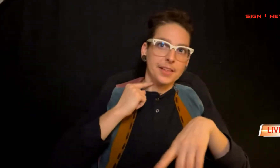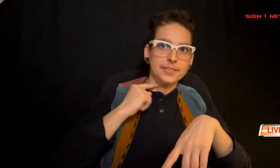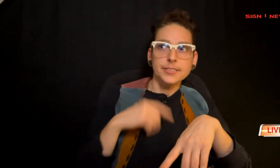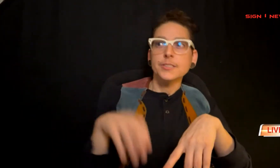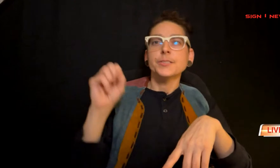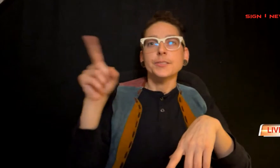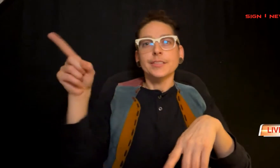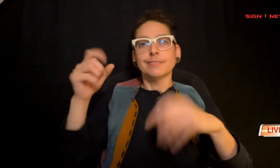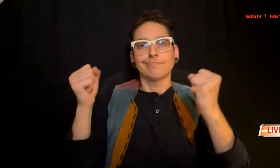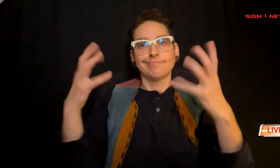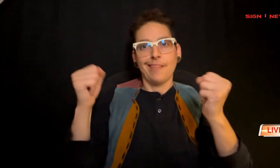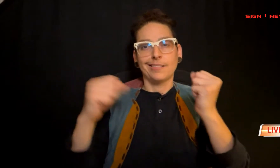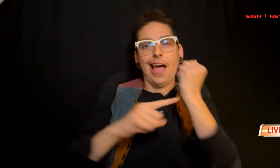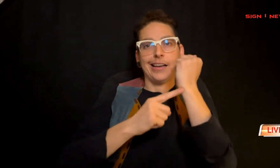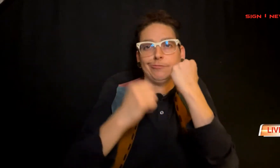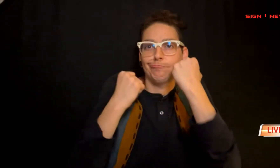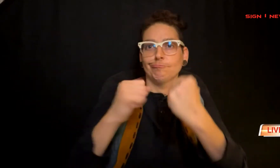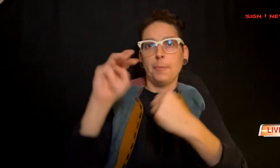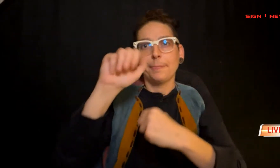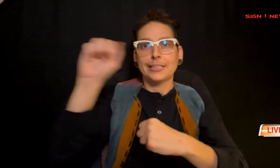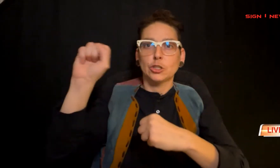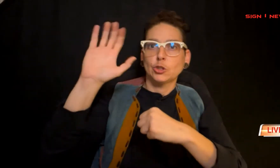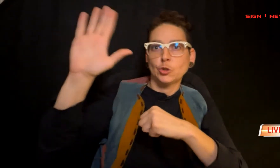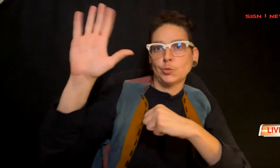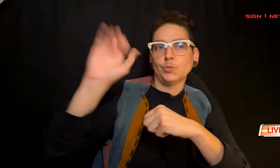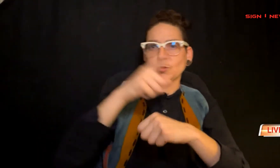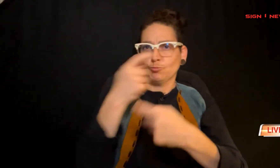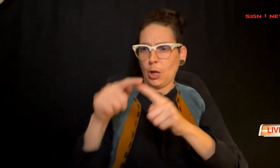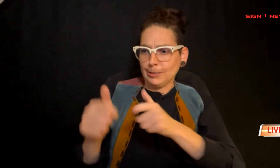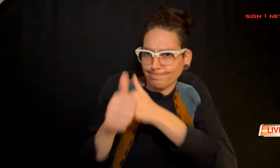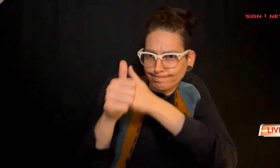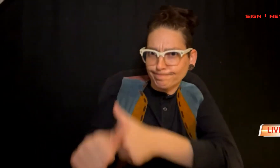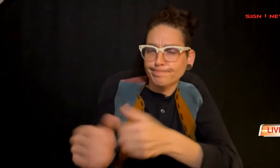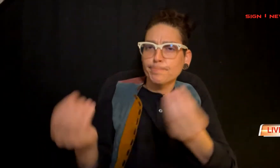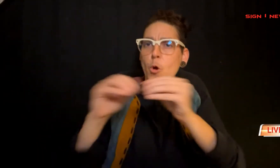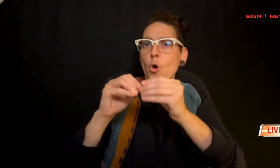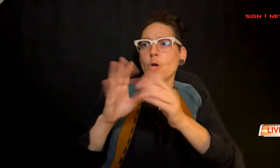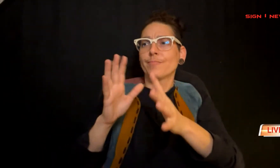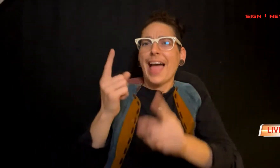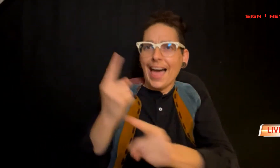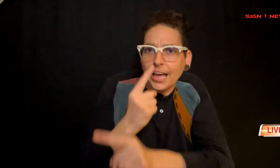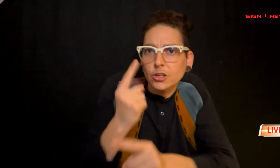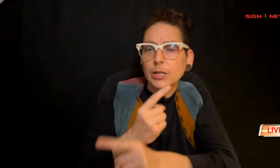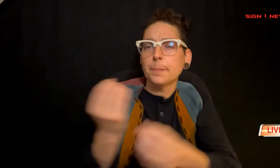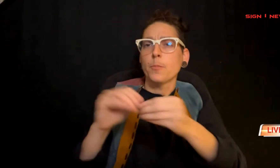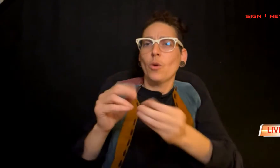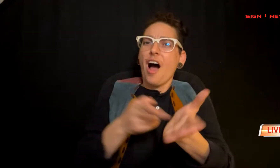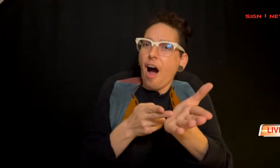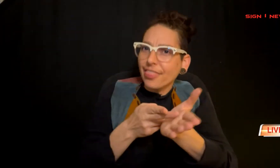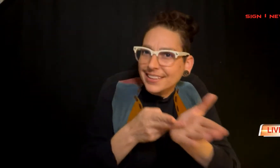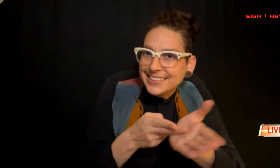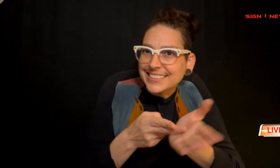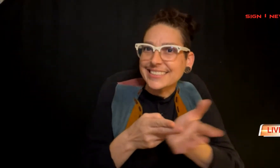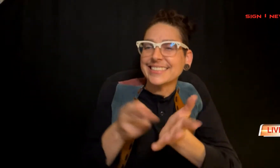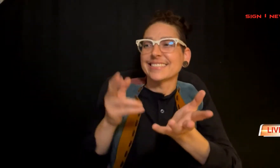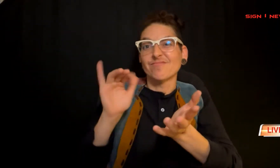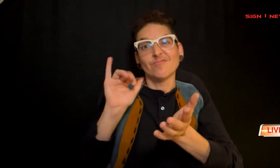So, Massachusetts has a different accent and different signs. It was a little more accurate and